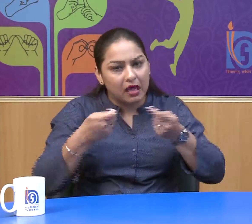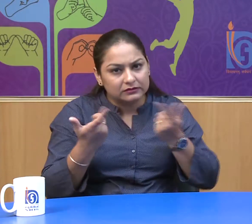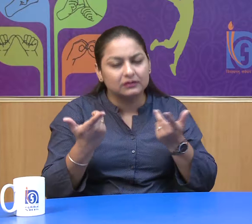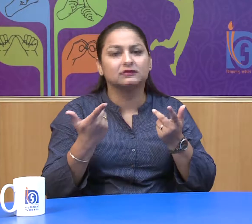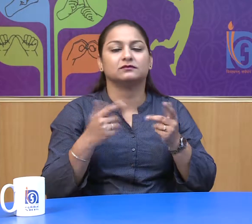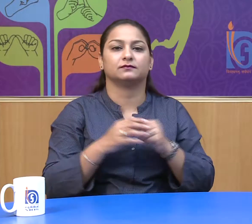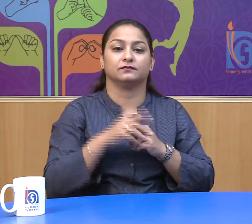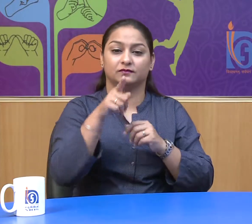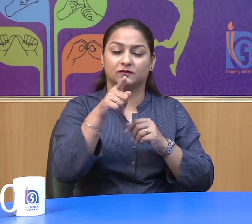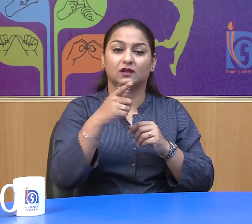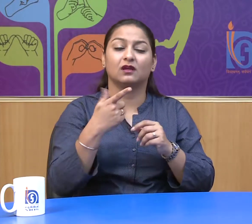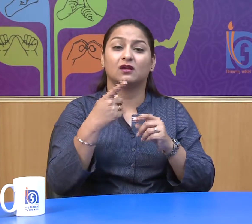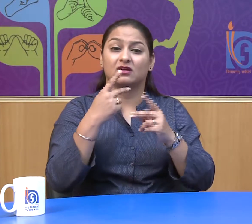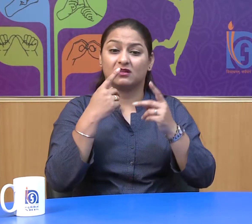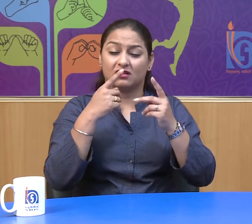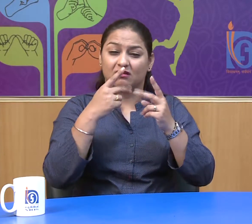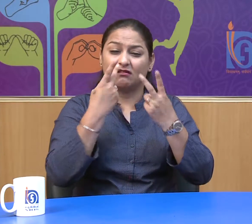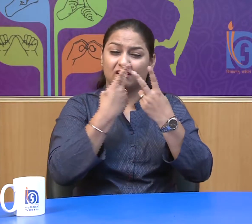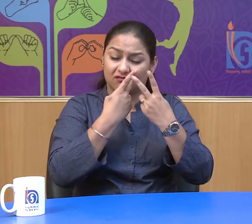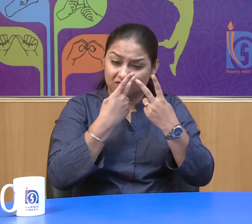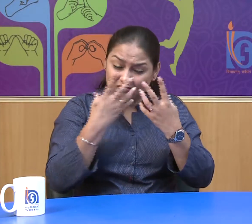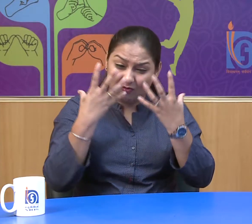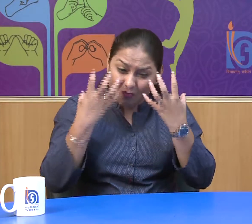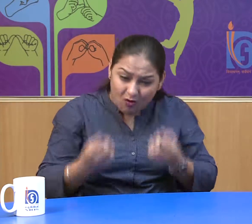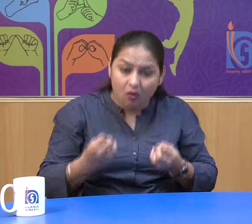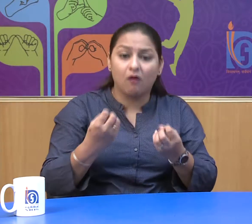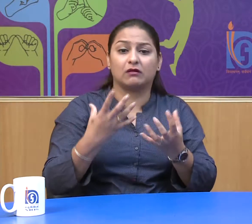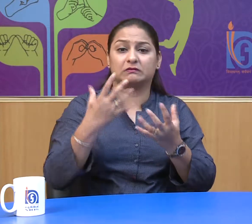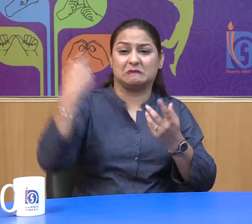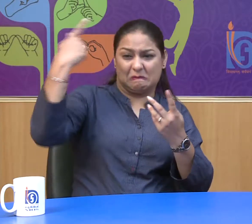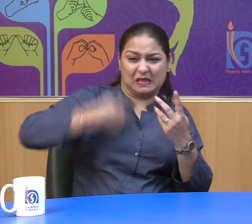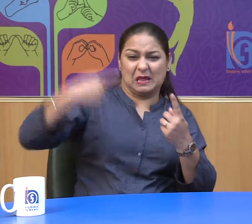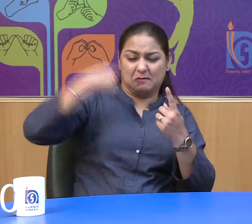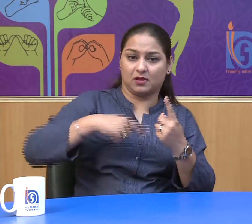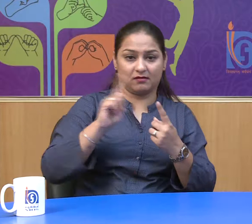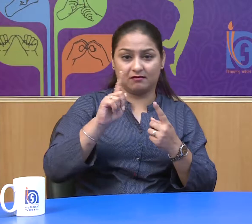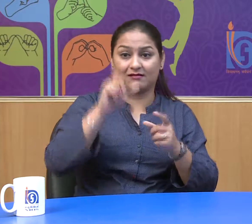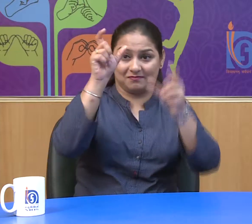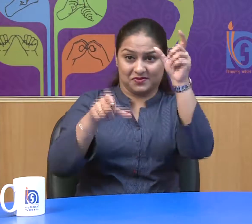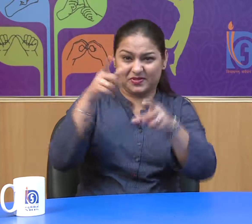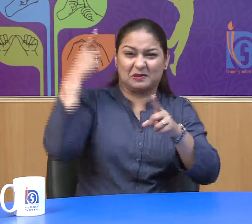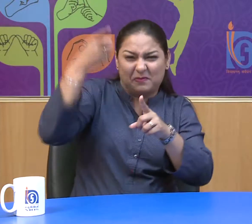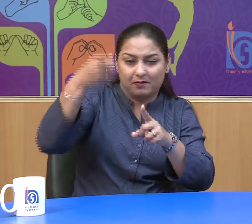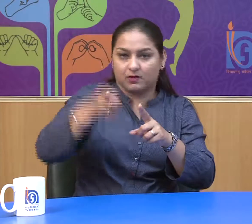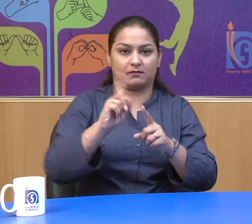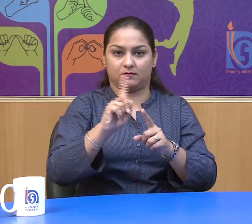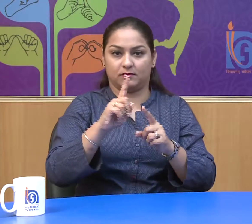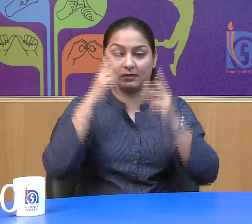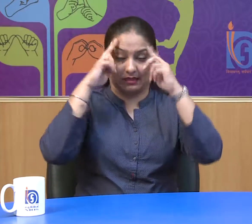They stressed the need for tolerance among humans and religions.